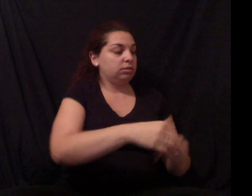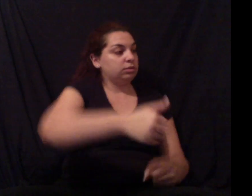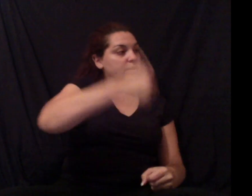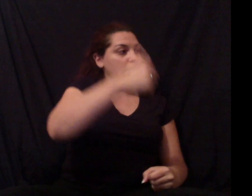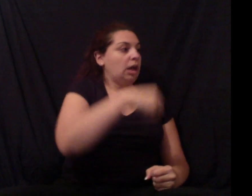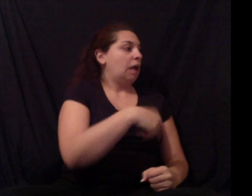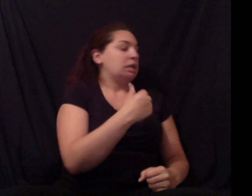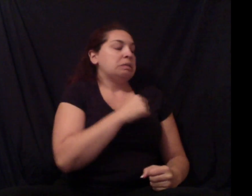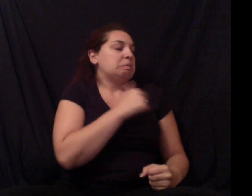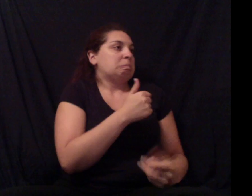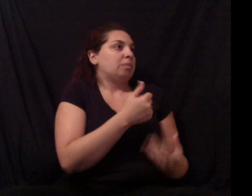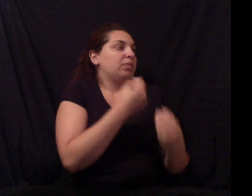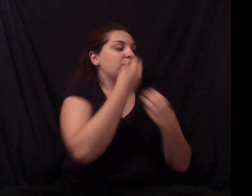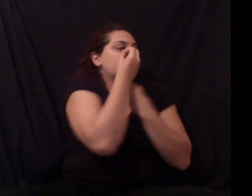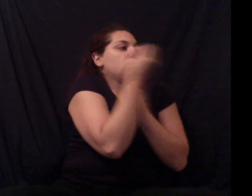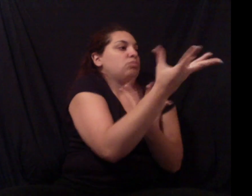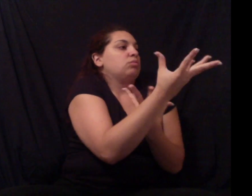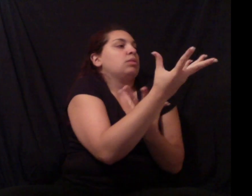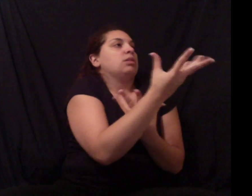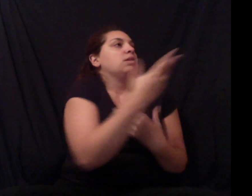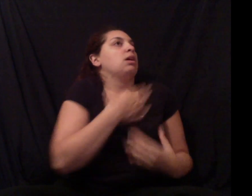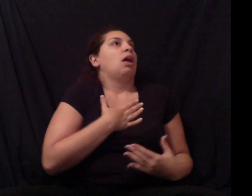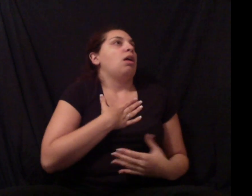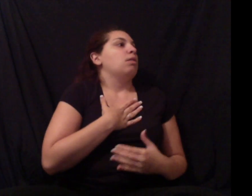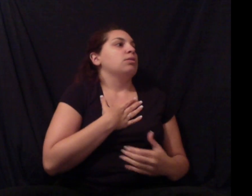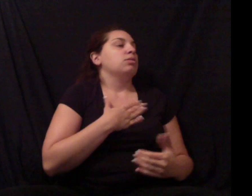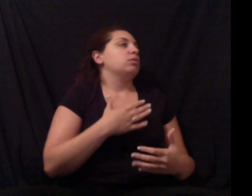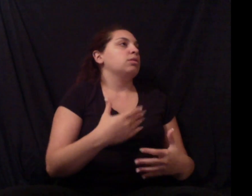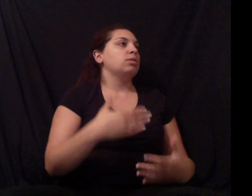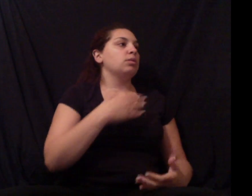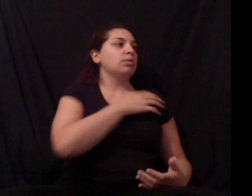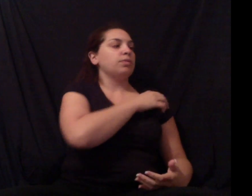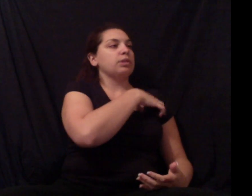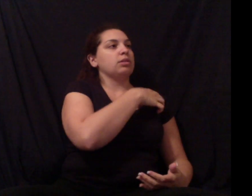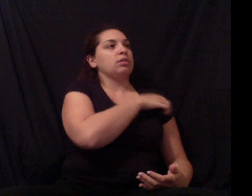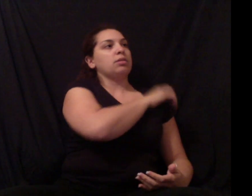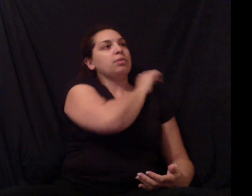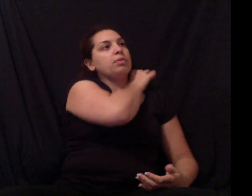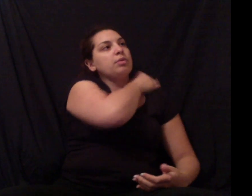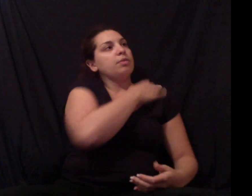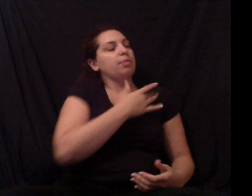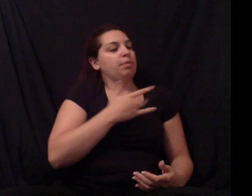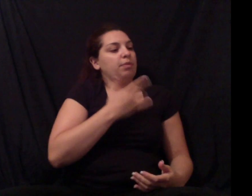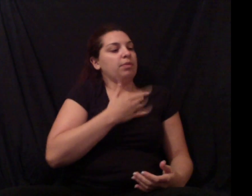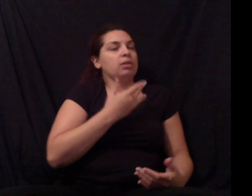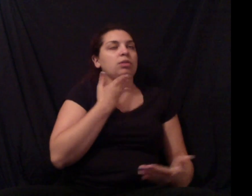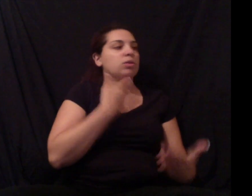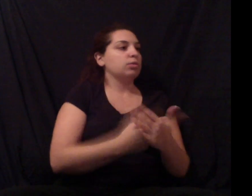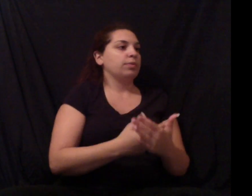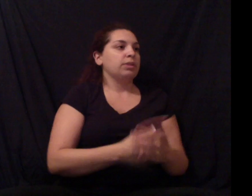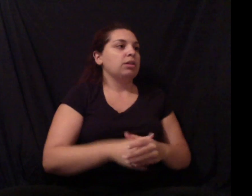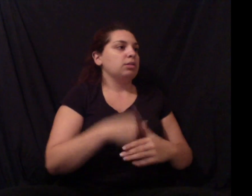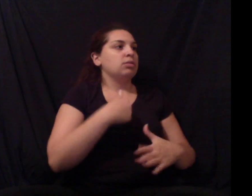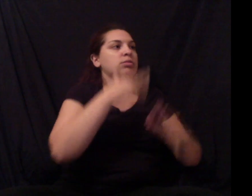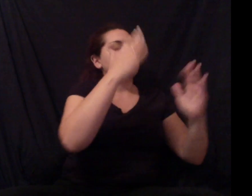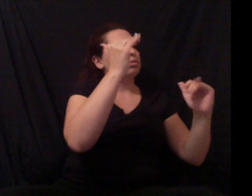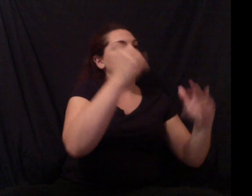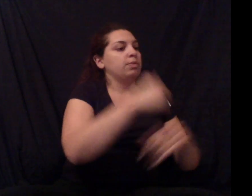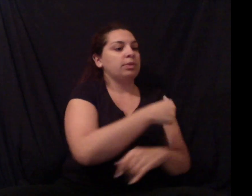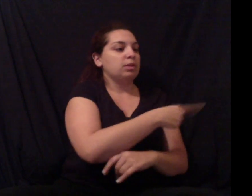you how much that meant to me back then, as a dude who was just kind of putting out weird content, hoping other people would like